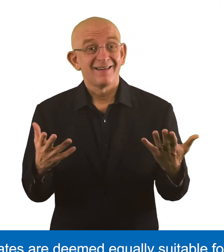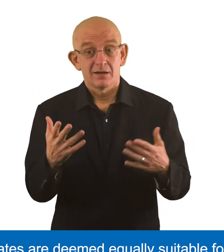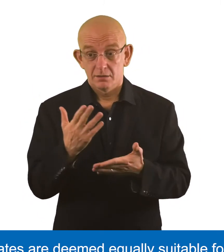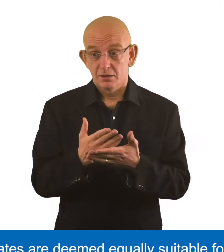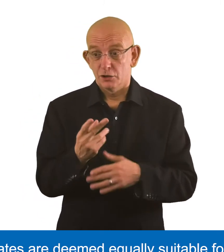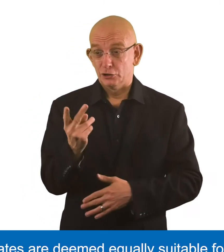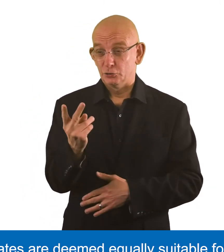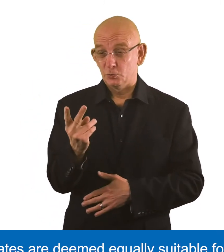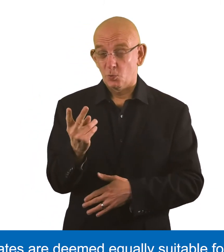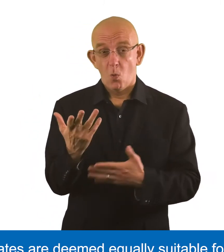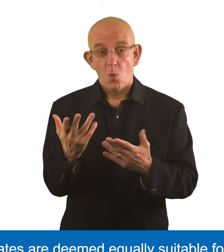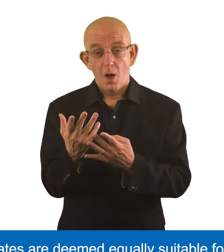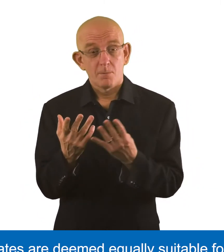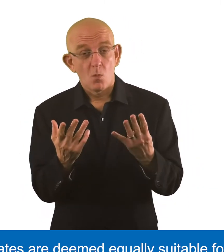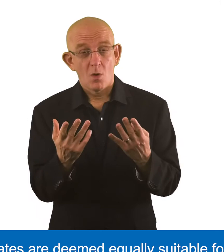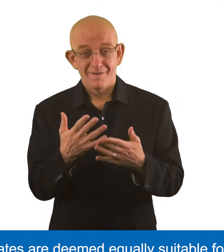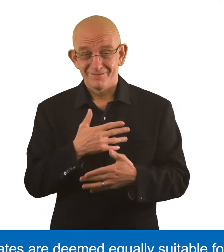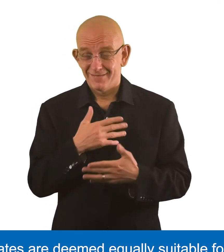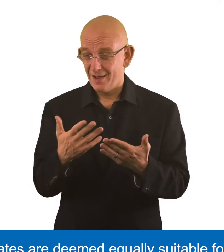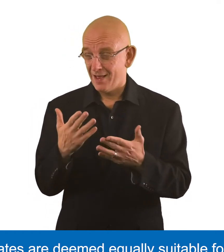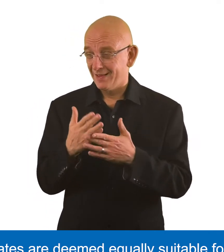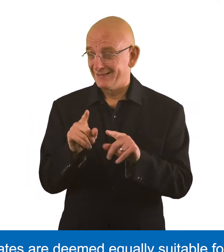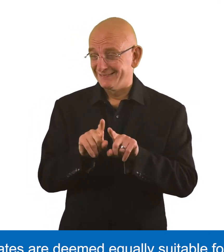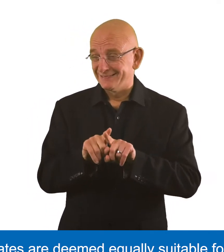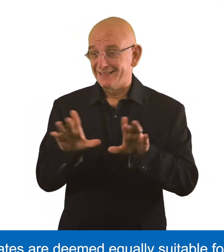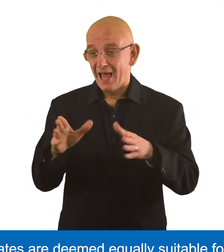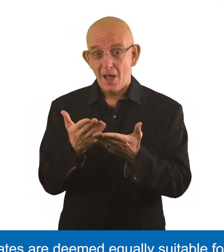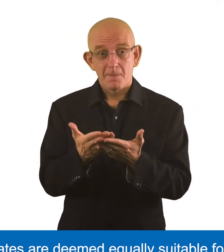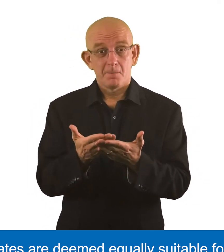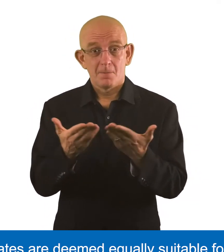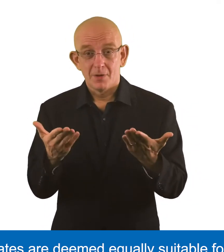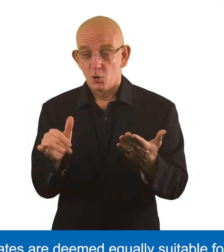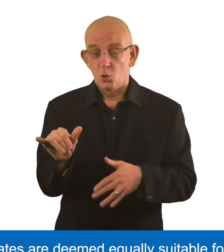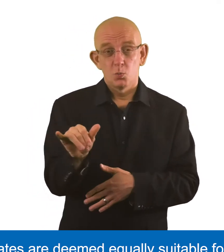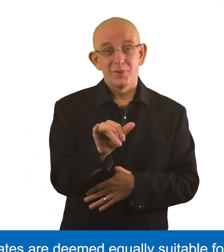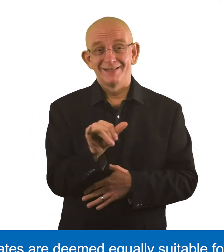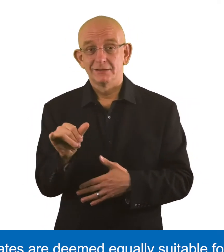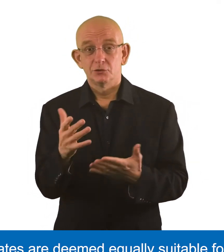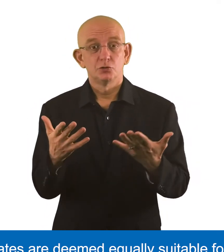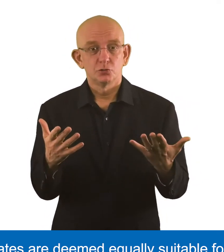If two or more candidates are deemed equally suitable for a particular role, they will be invited to an